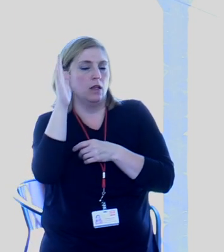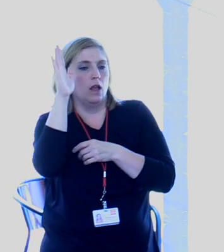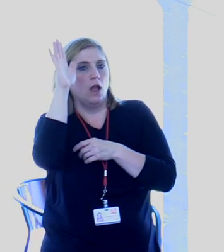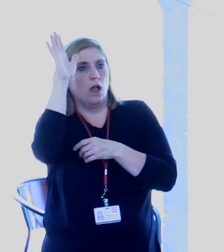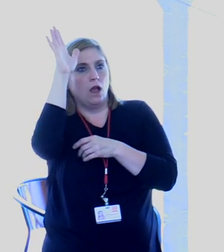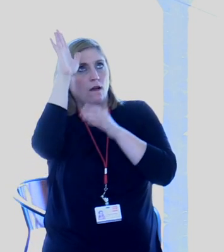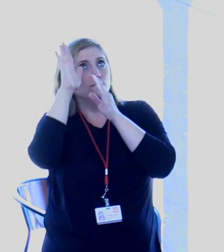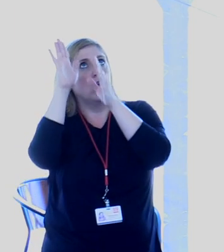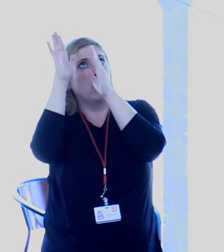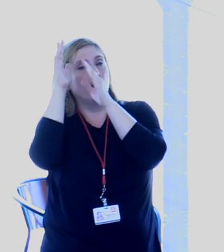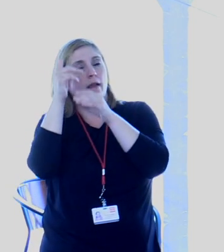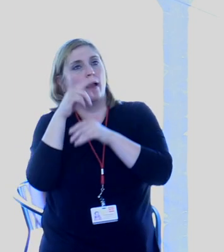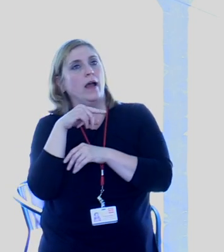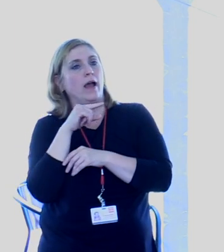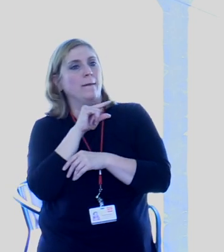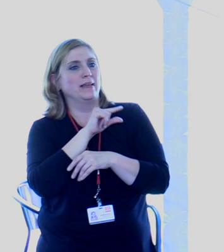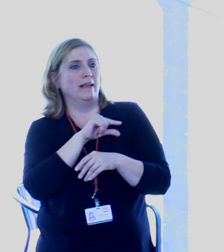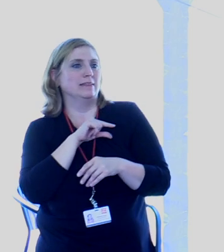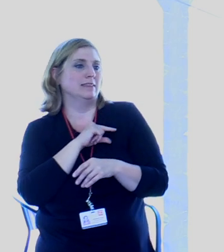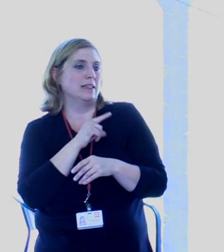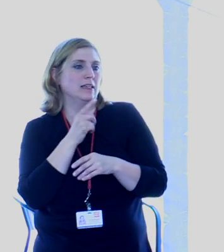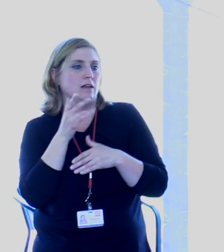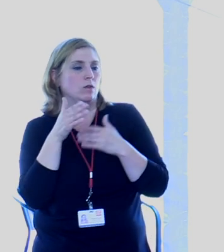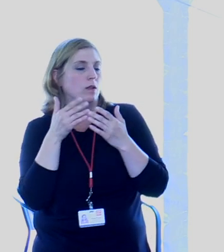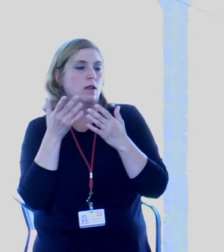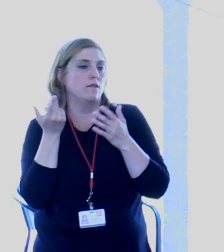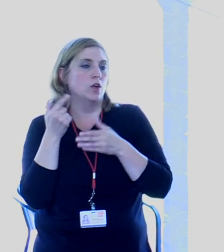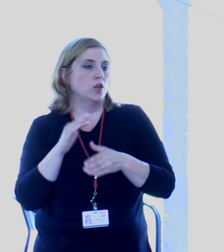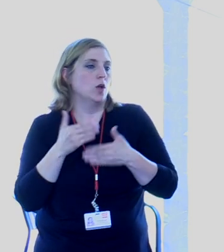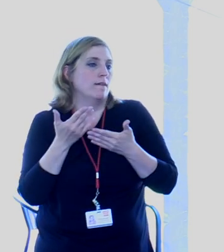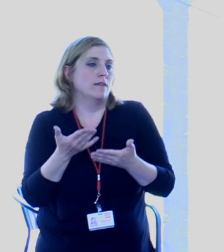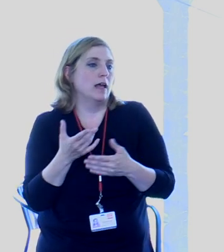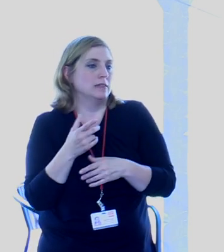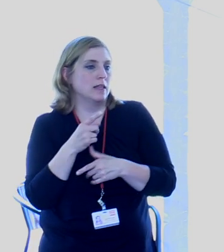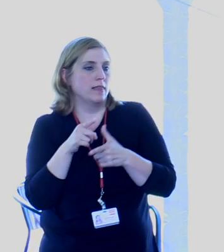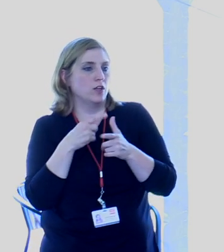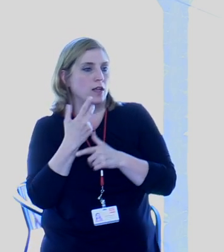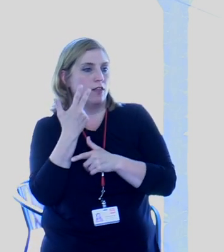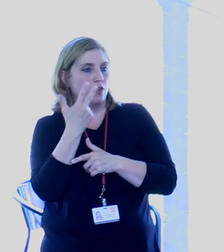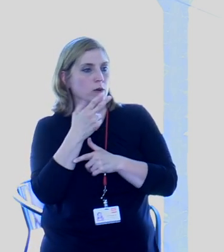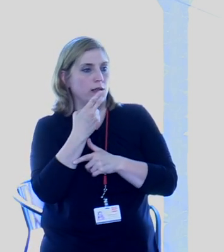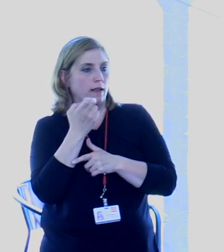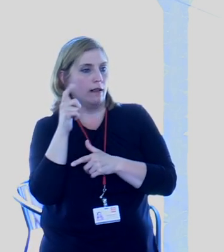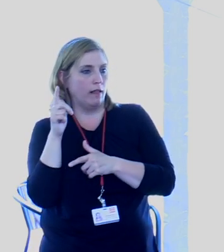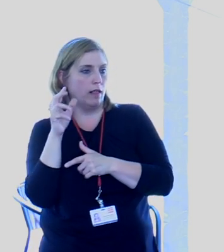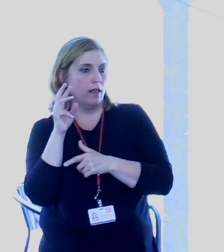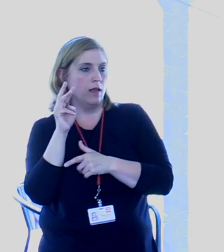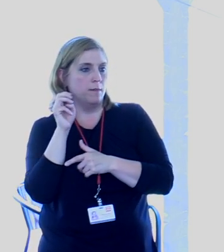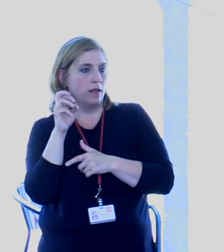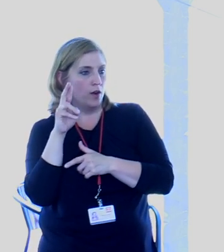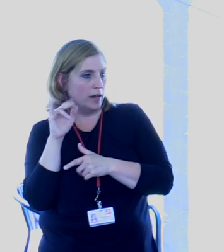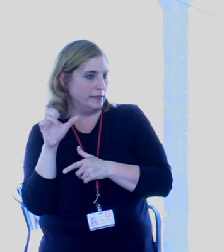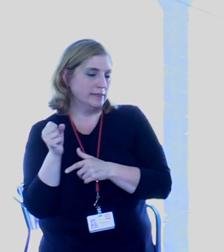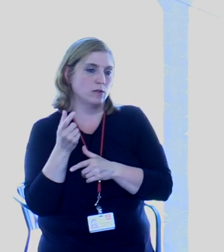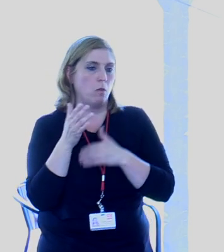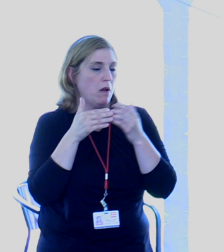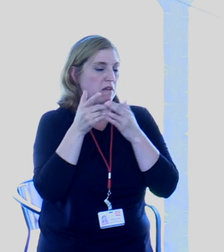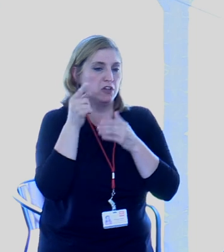I'm guilty of sabotage. I don't know. You confess something and then you get 3 Hail Marys, okay, no matter what you've done.